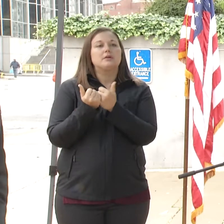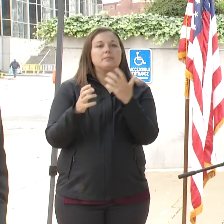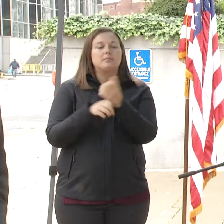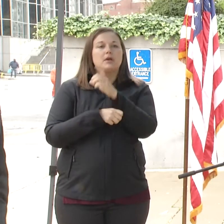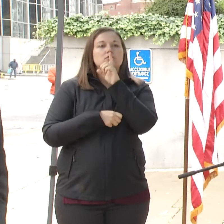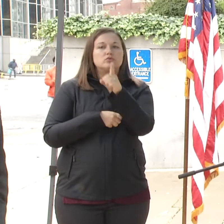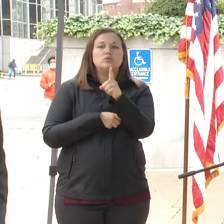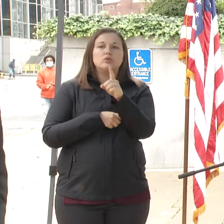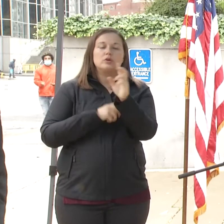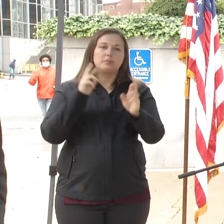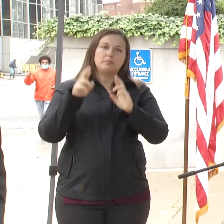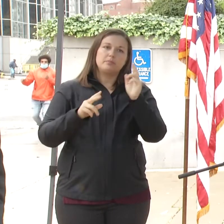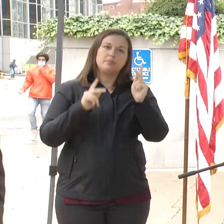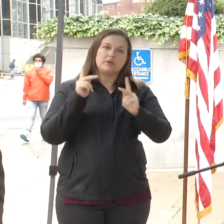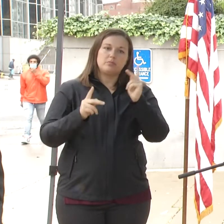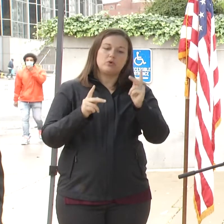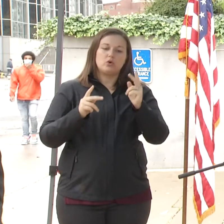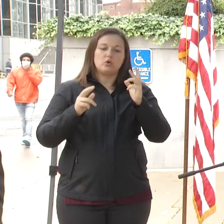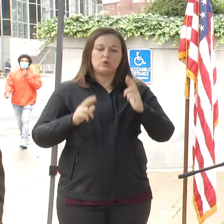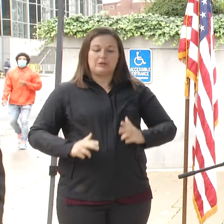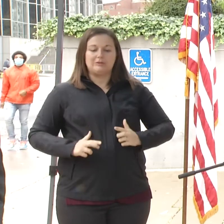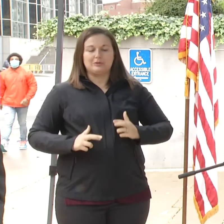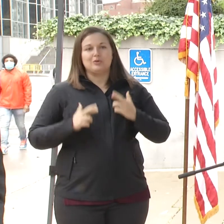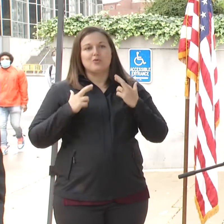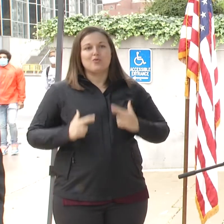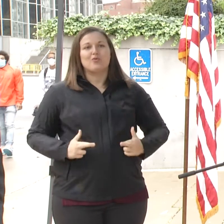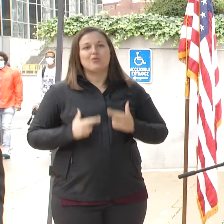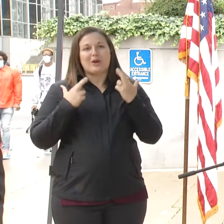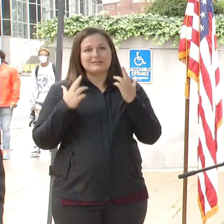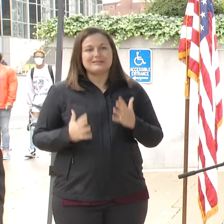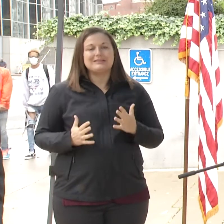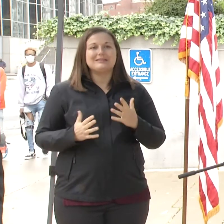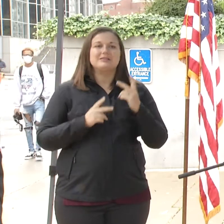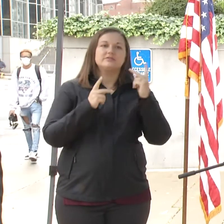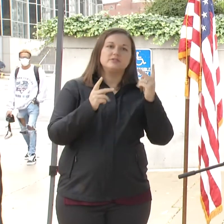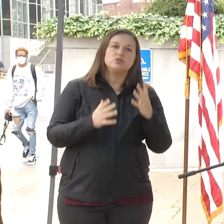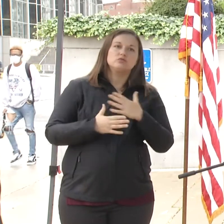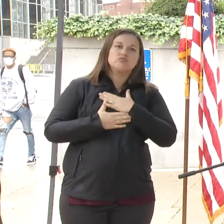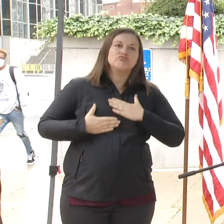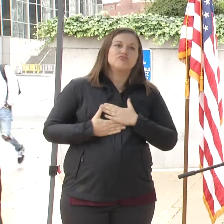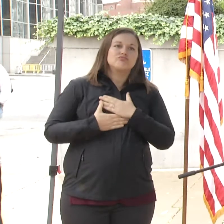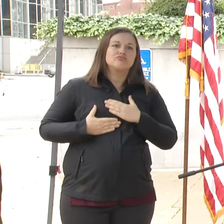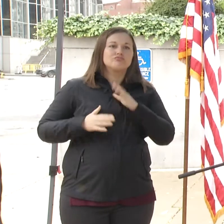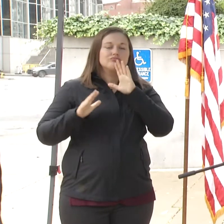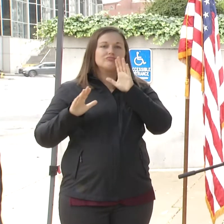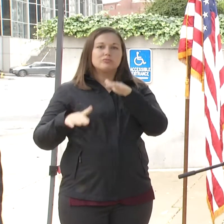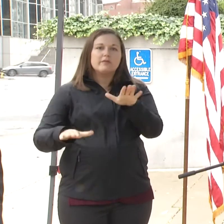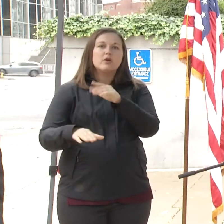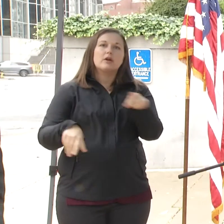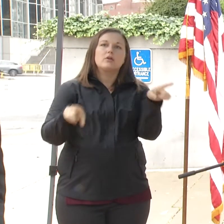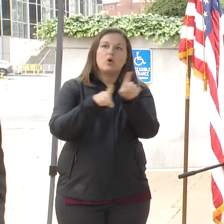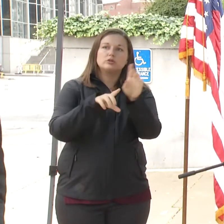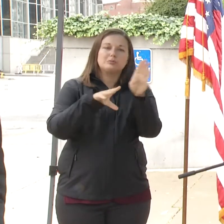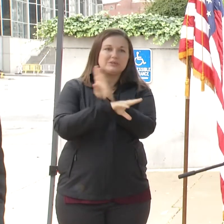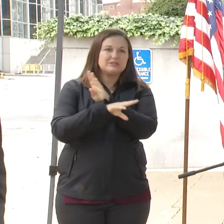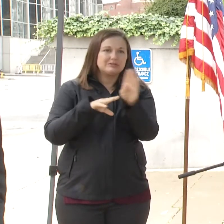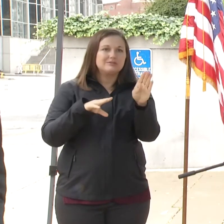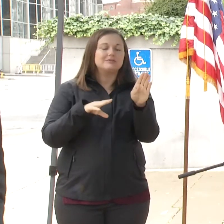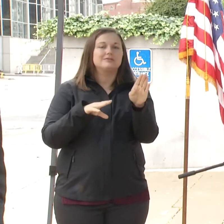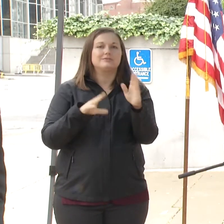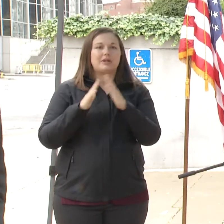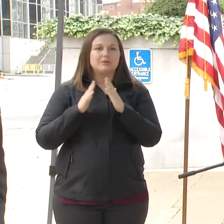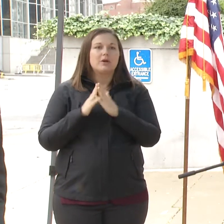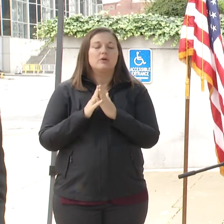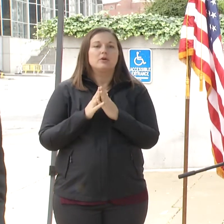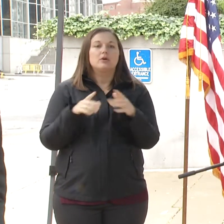access for residents and visitors to enjoy the natural splendor that we have, but also the business district that we have downtown. And we'd